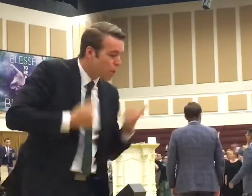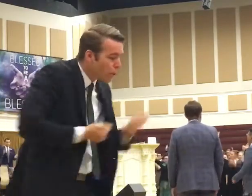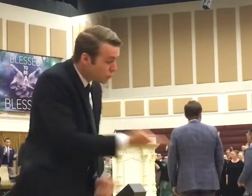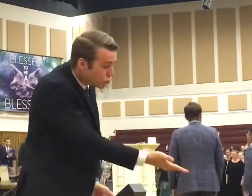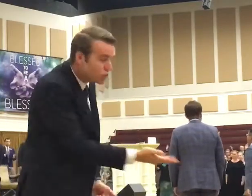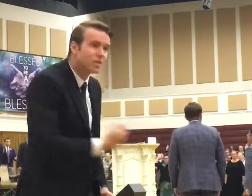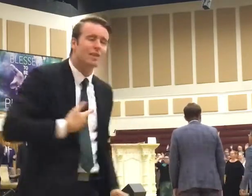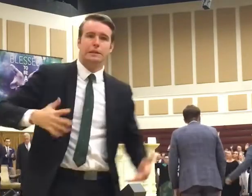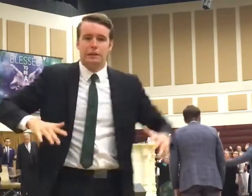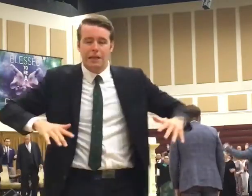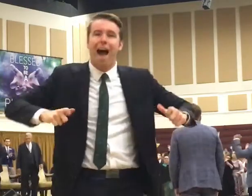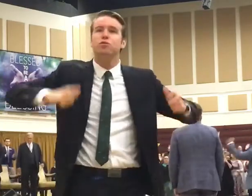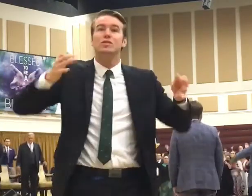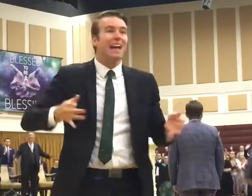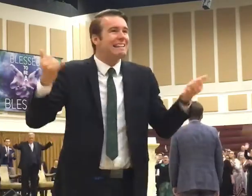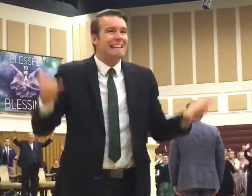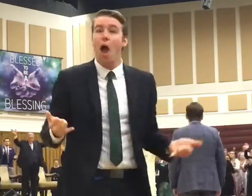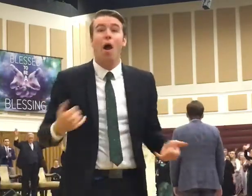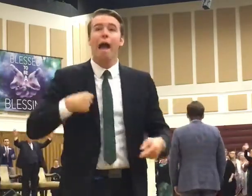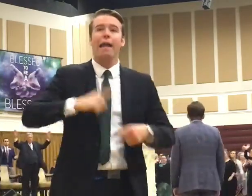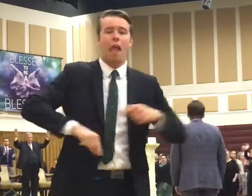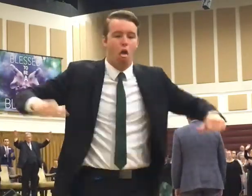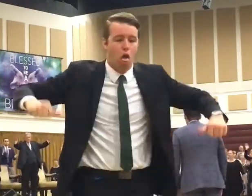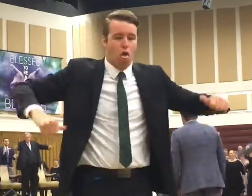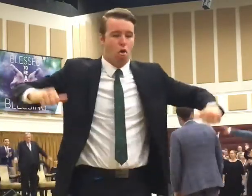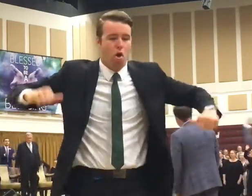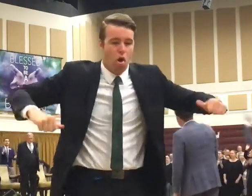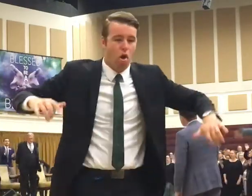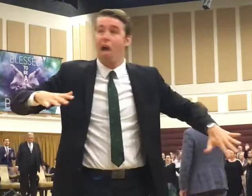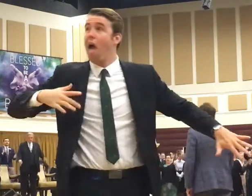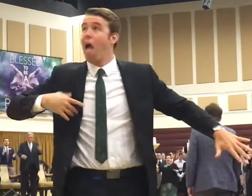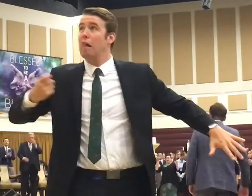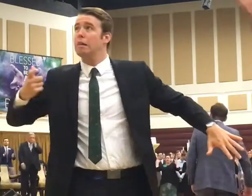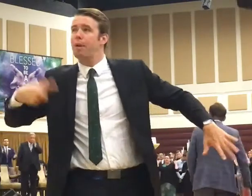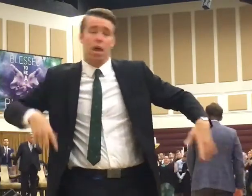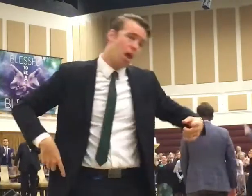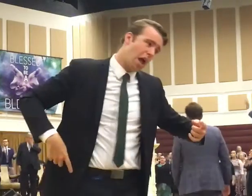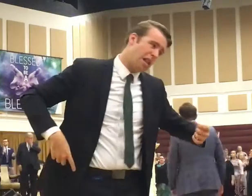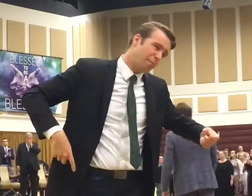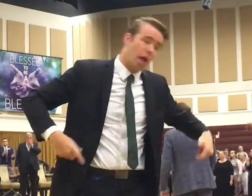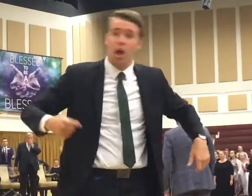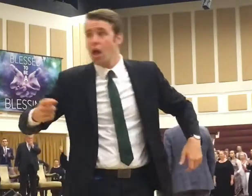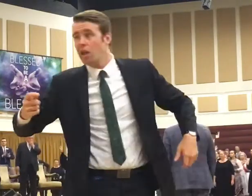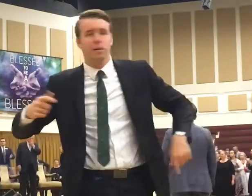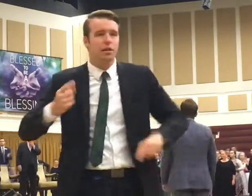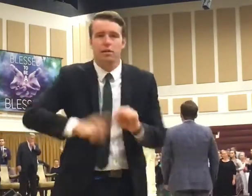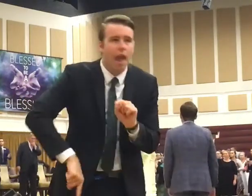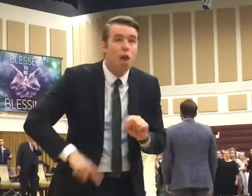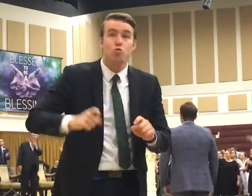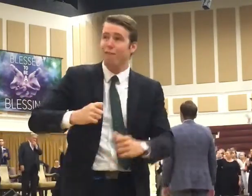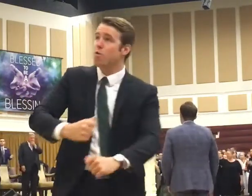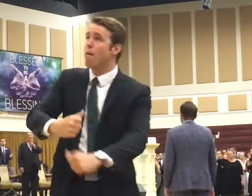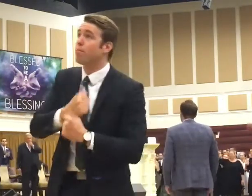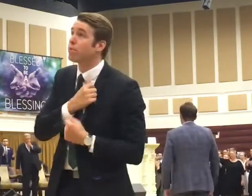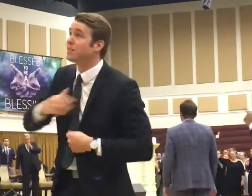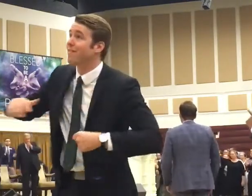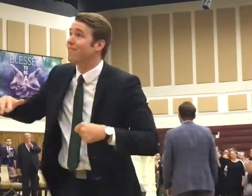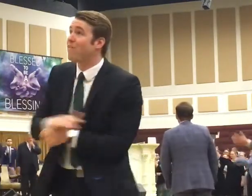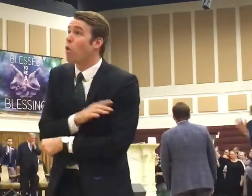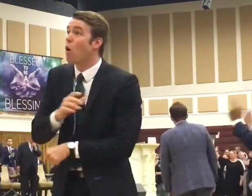no place for in between. There is no place for here, a little there. No. You're going to have to embrace it. You're either